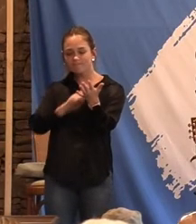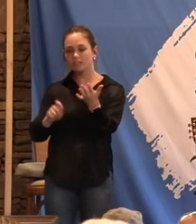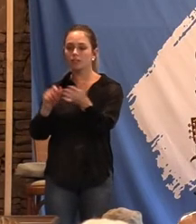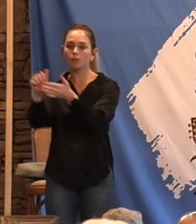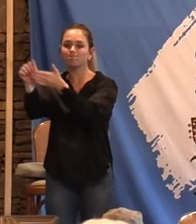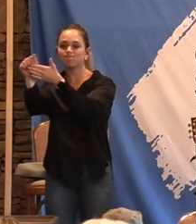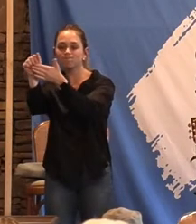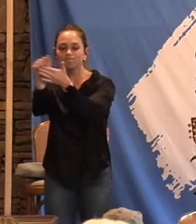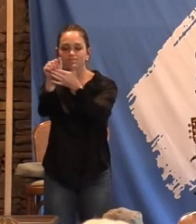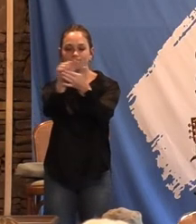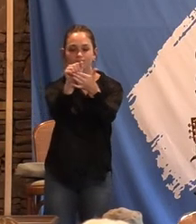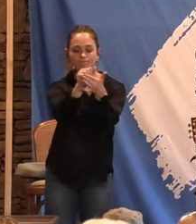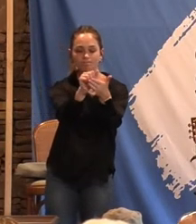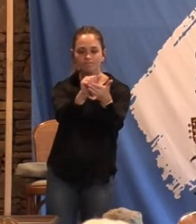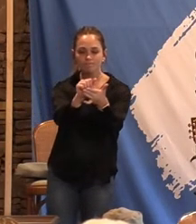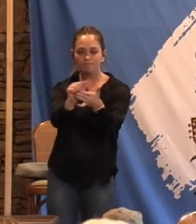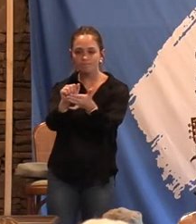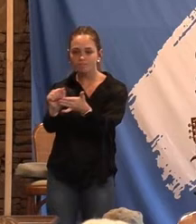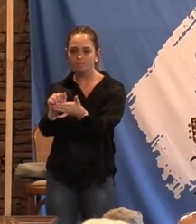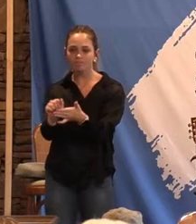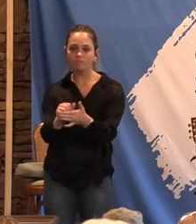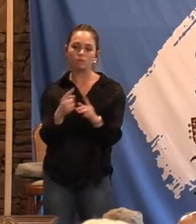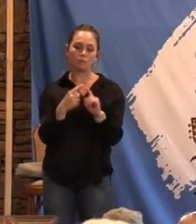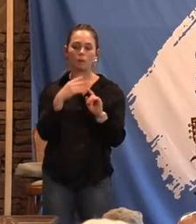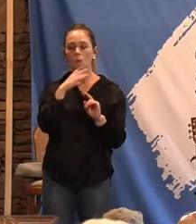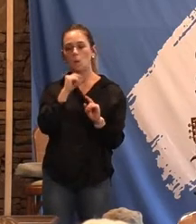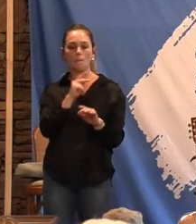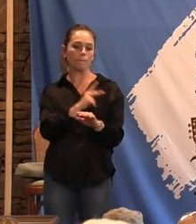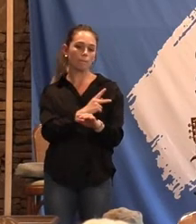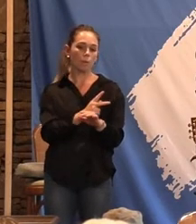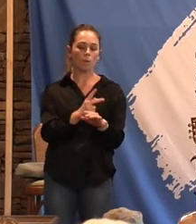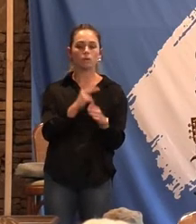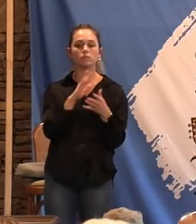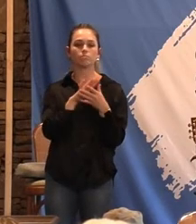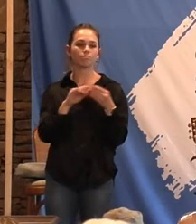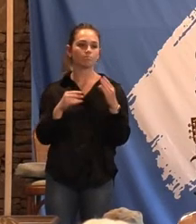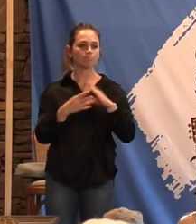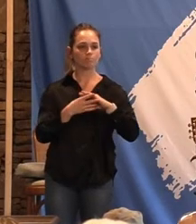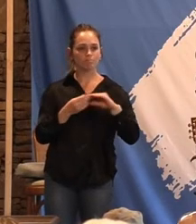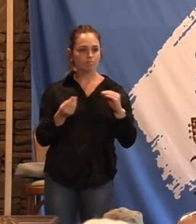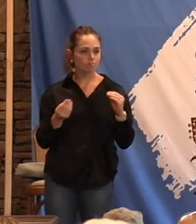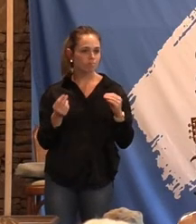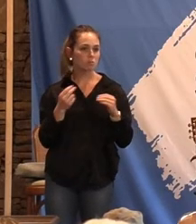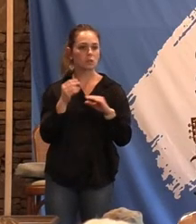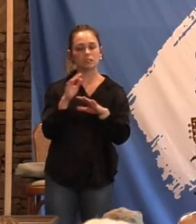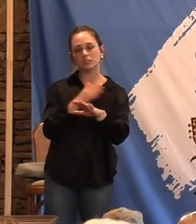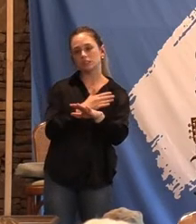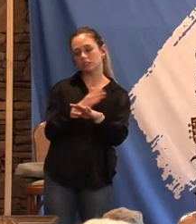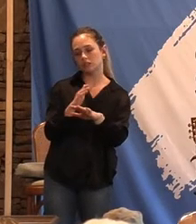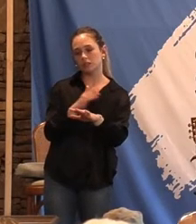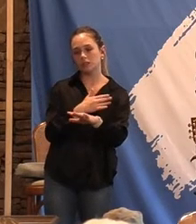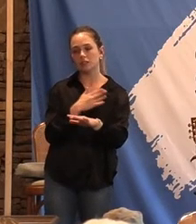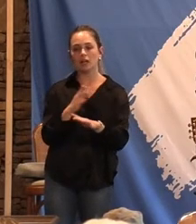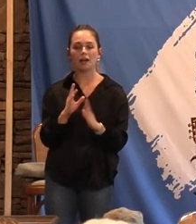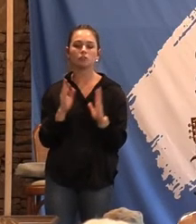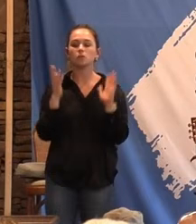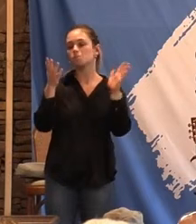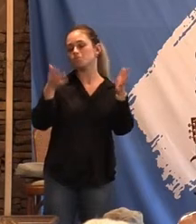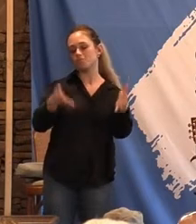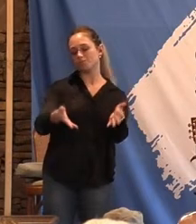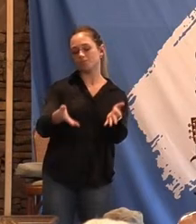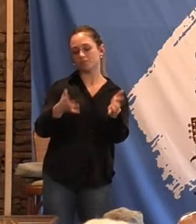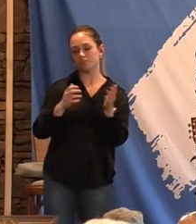made across all of those old poems and stories and songs.